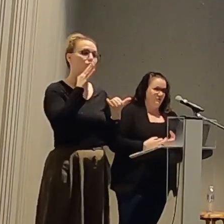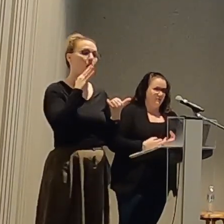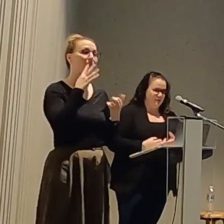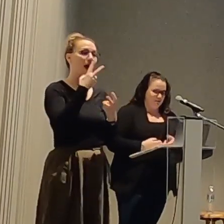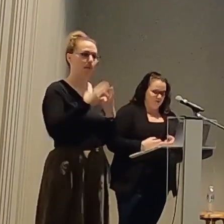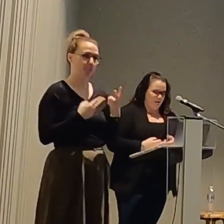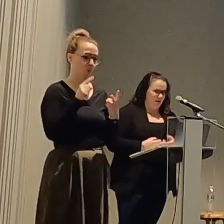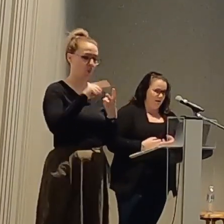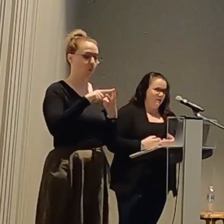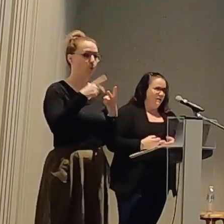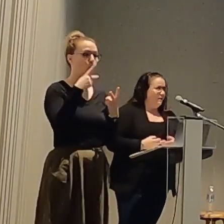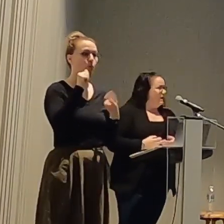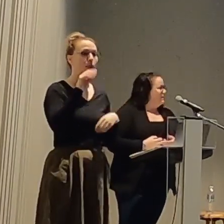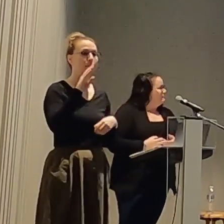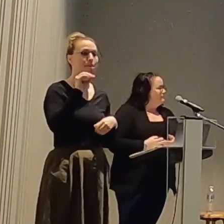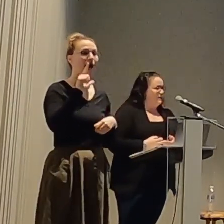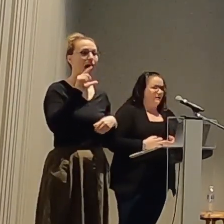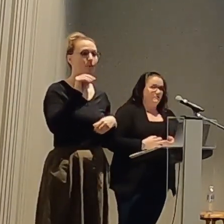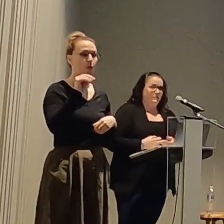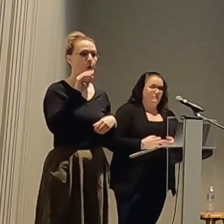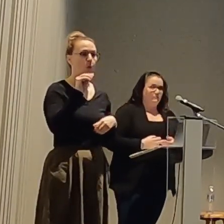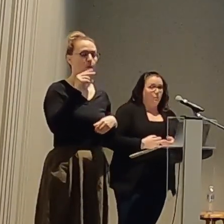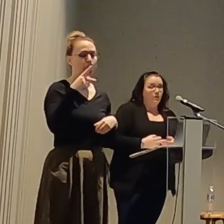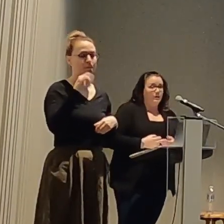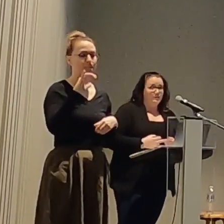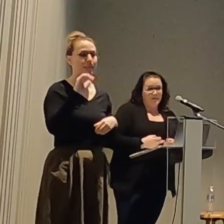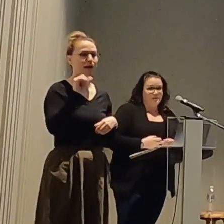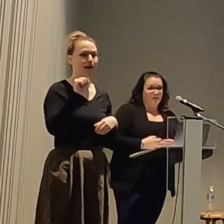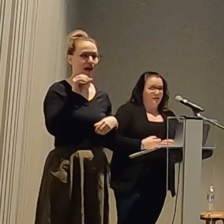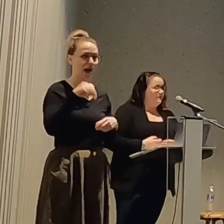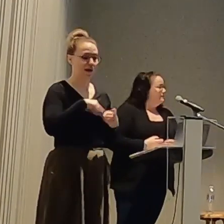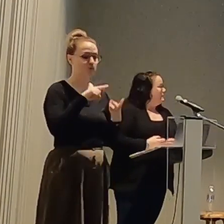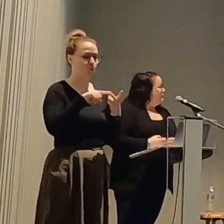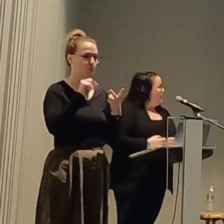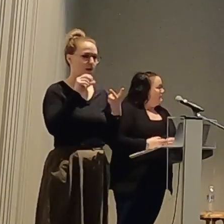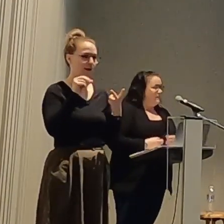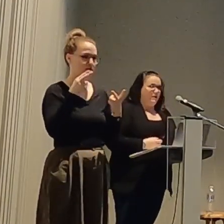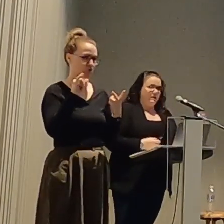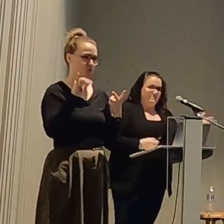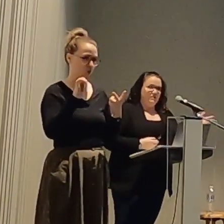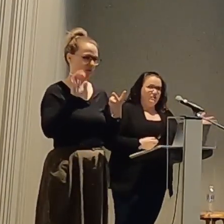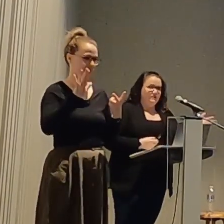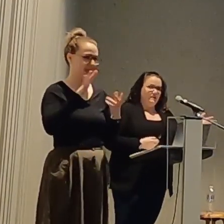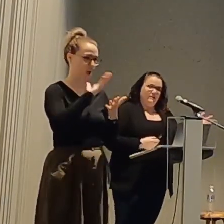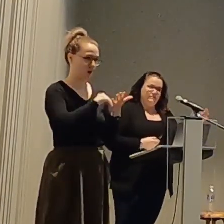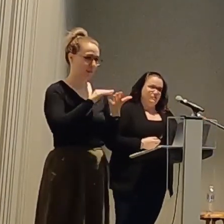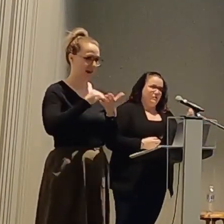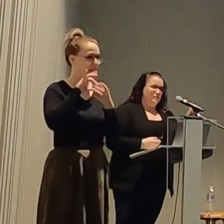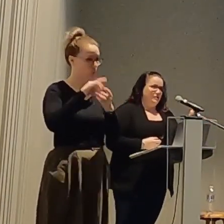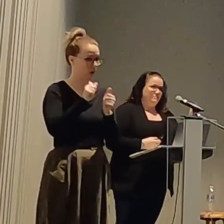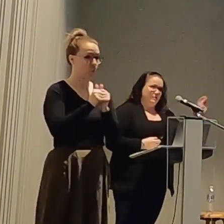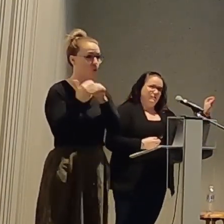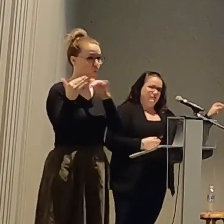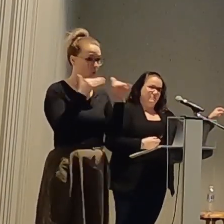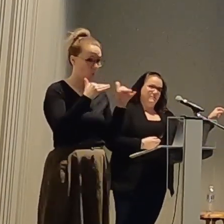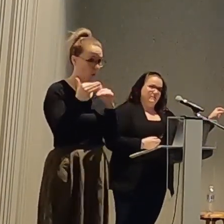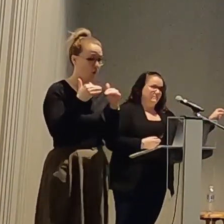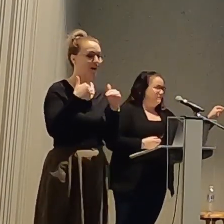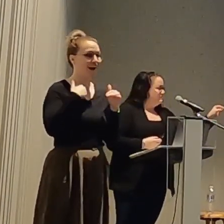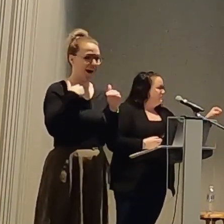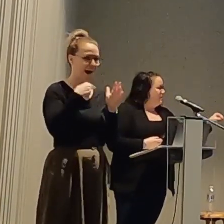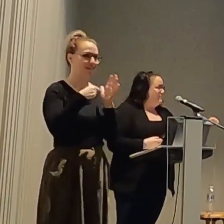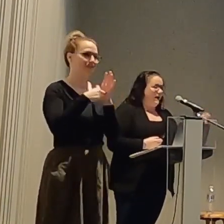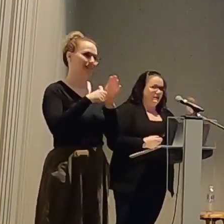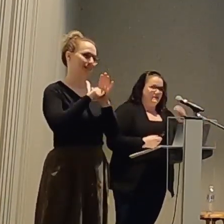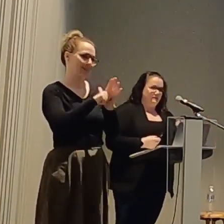and Sophie Matisse's painting of war, basically. There are images of destruction, both from